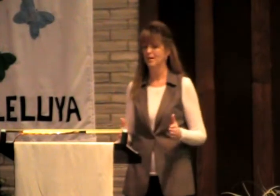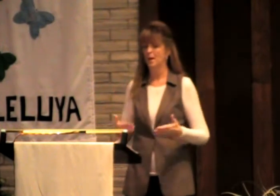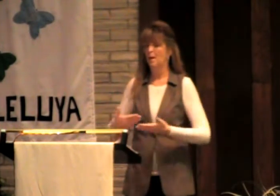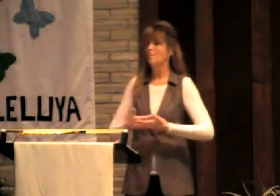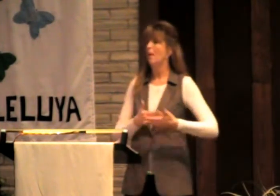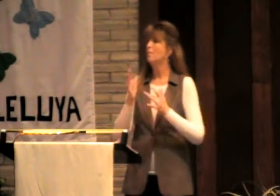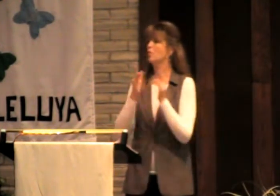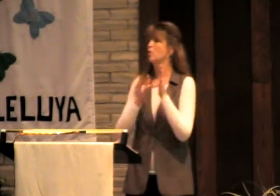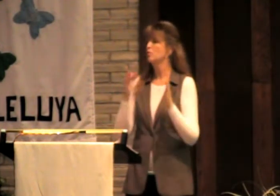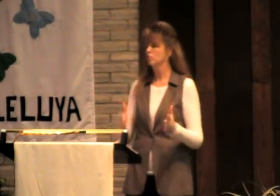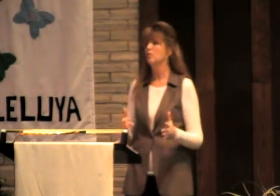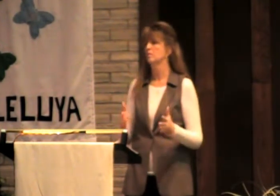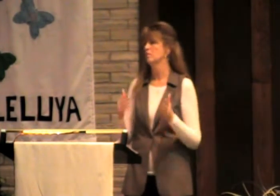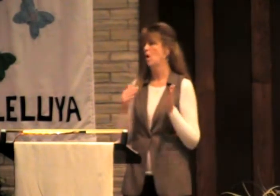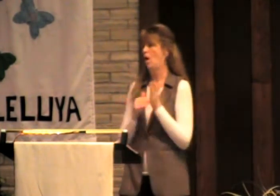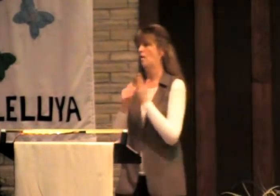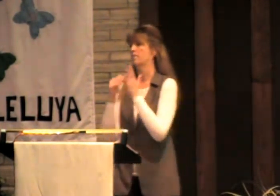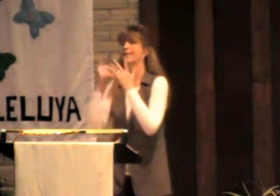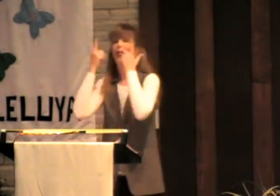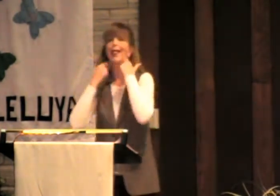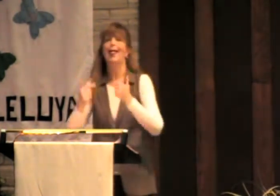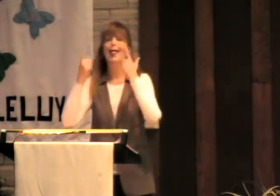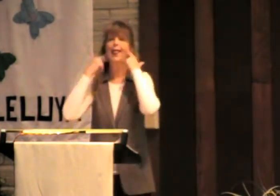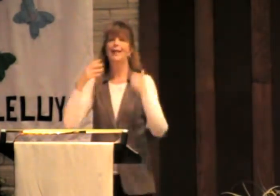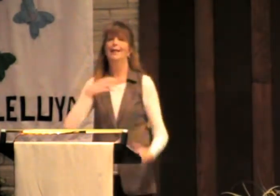you can tell that they're baby Christians.